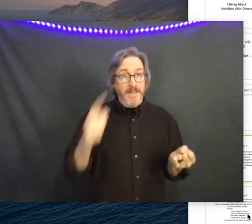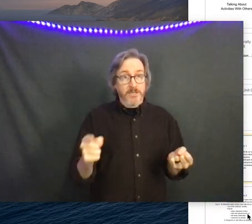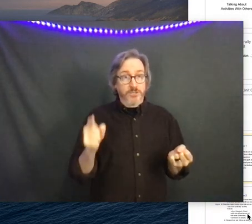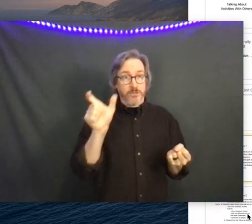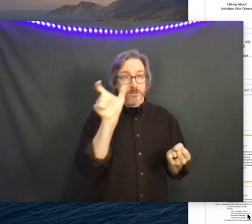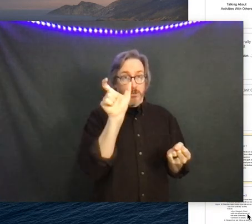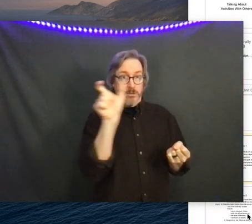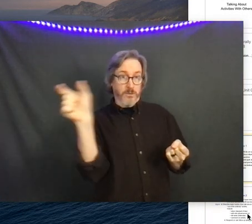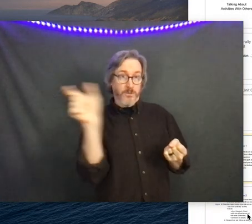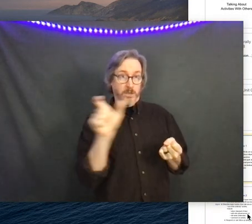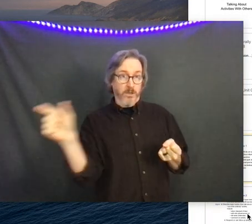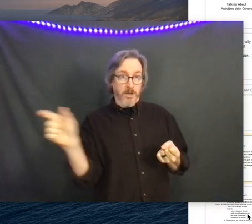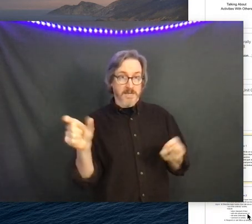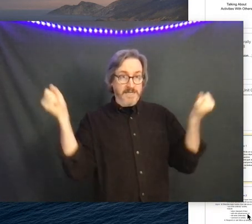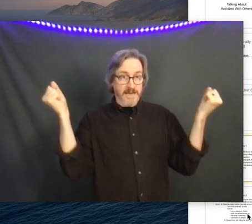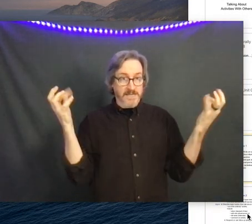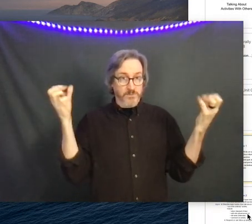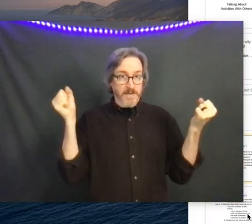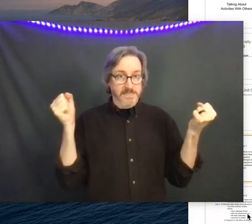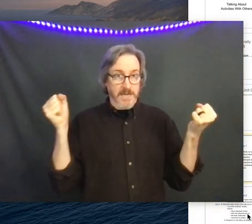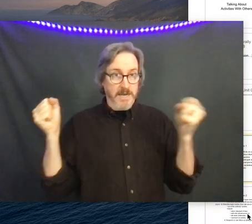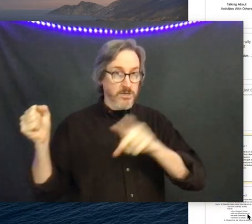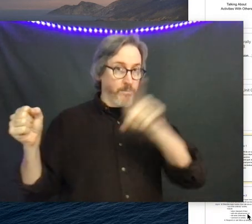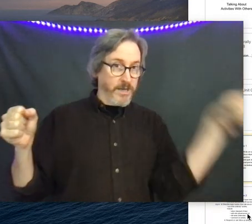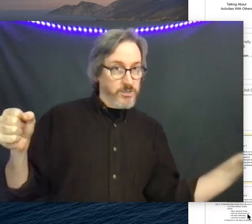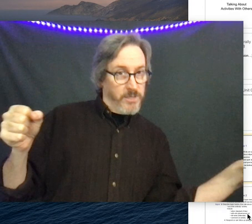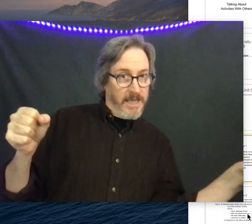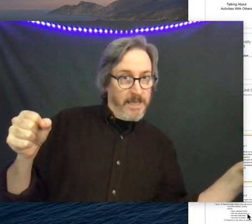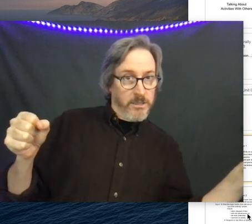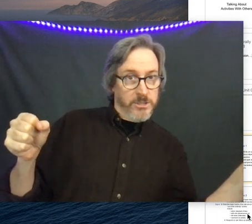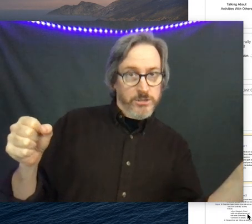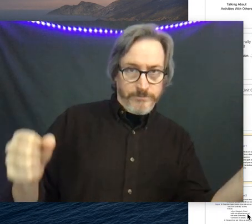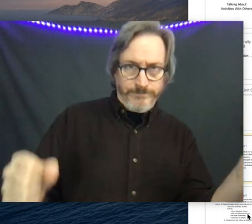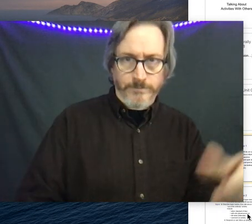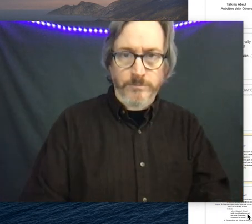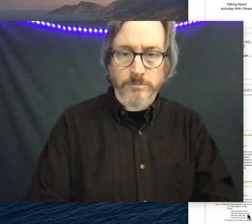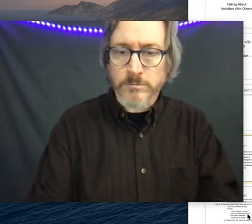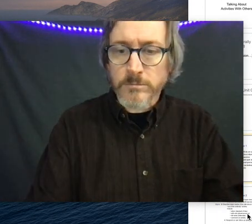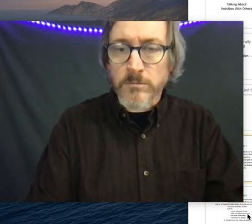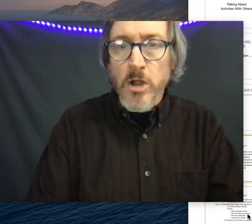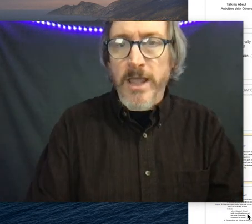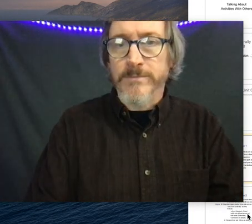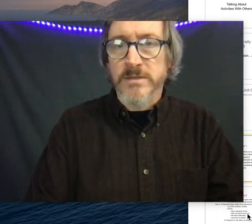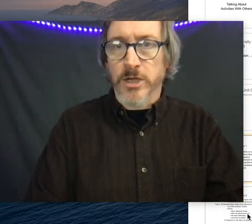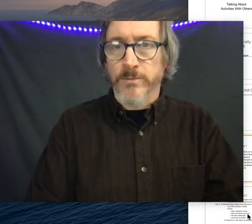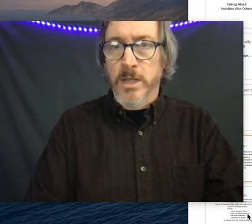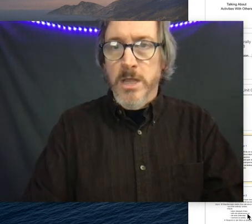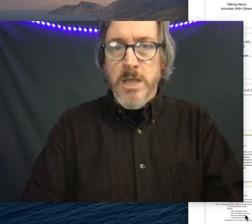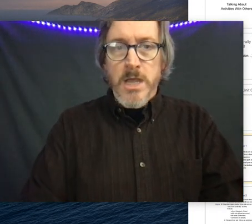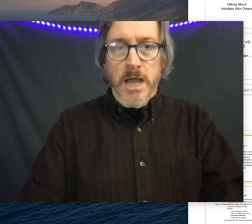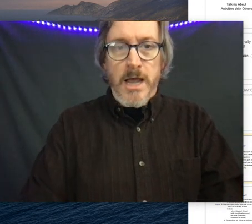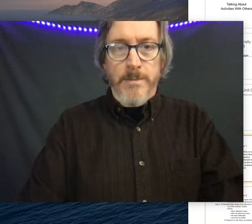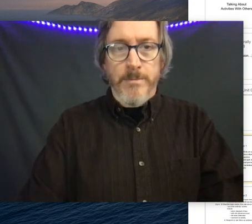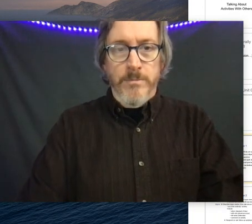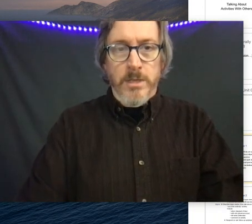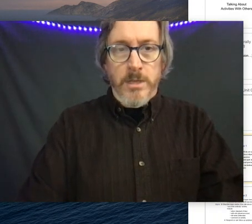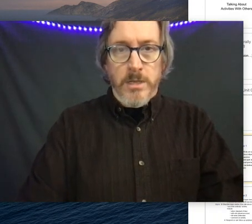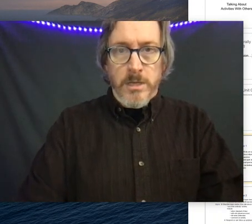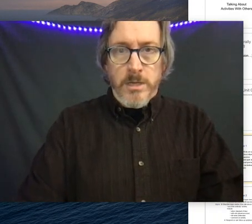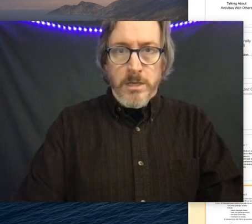can picture the gloss, and that's what I sign. I don't picture the English. Okay, so